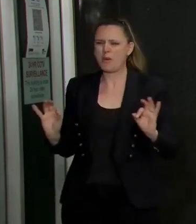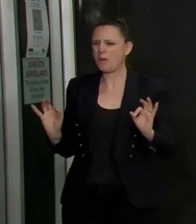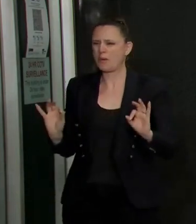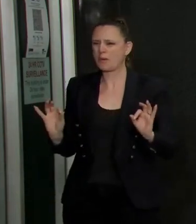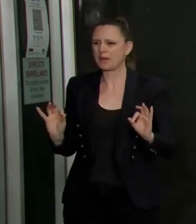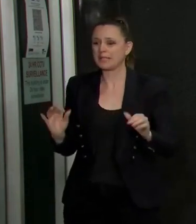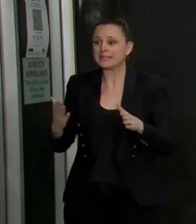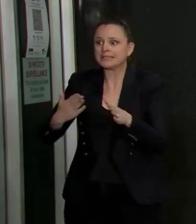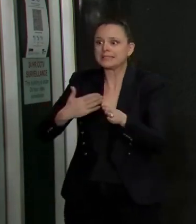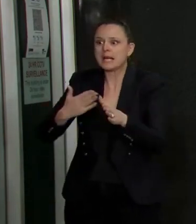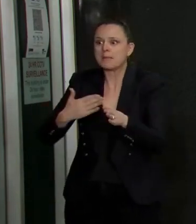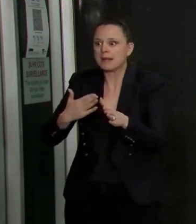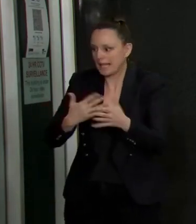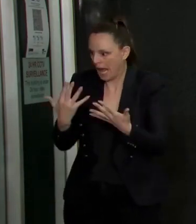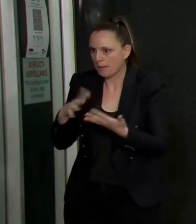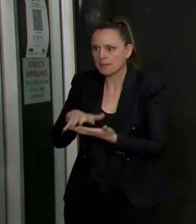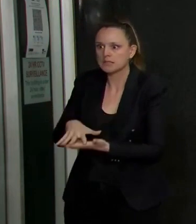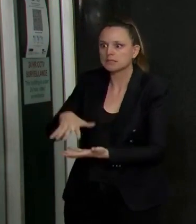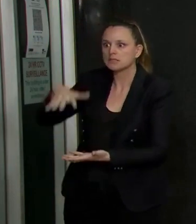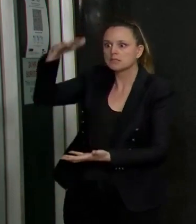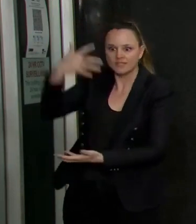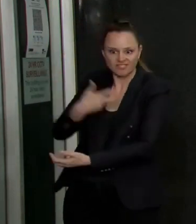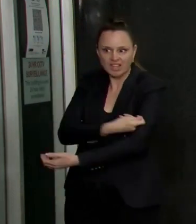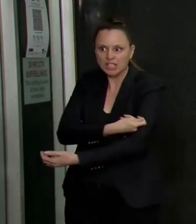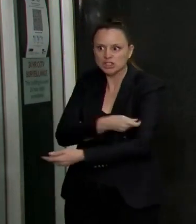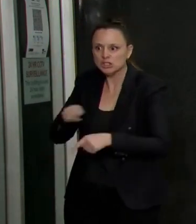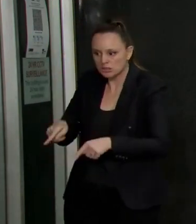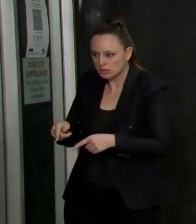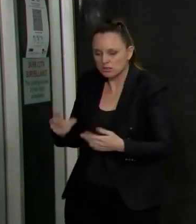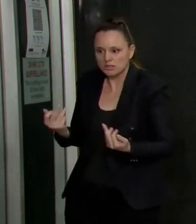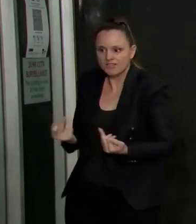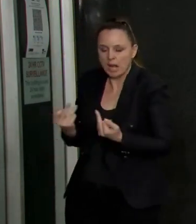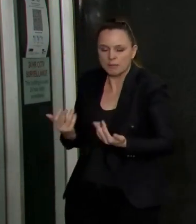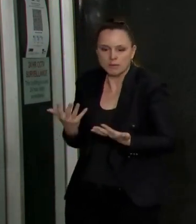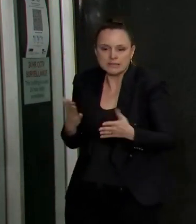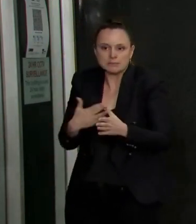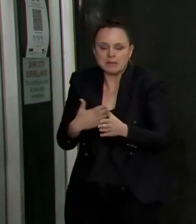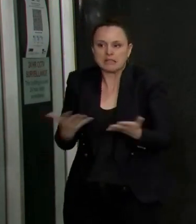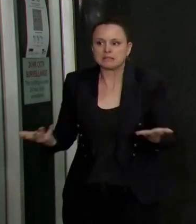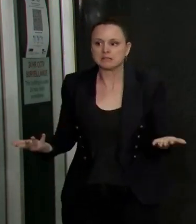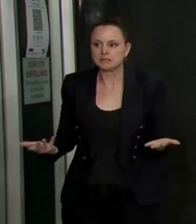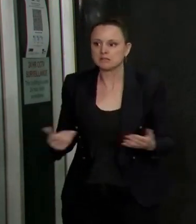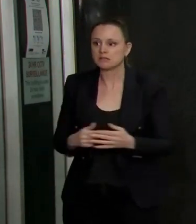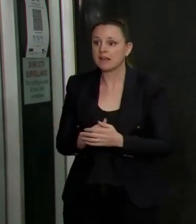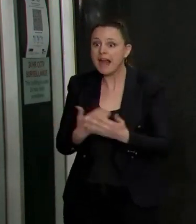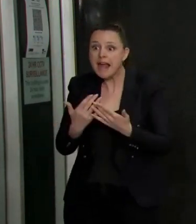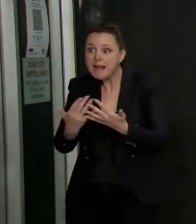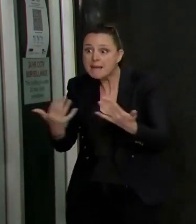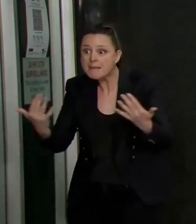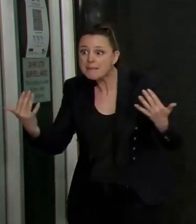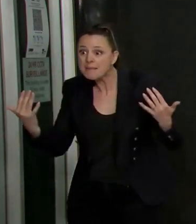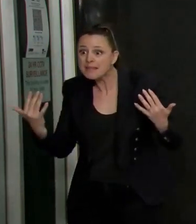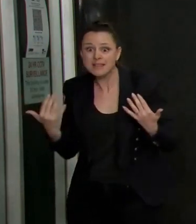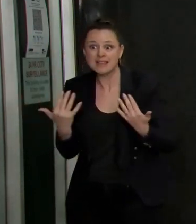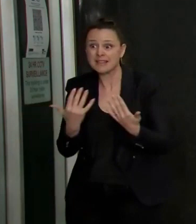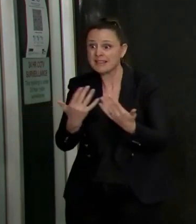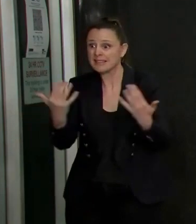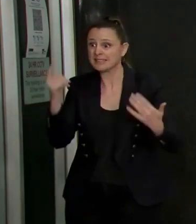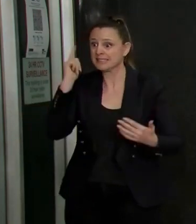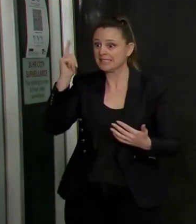Andrews. He has seen off this press attack with courage and determination, and is now handling the spin just brilliantly. He's